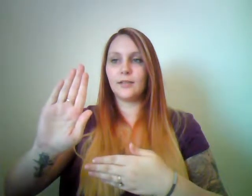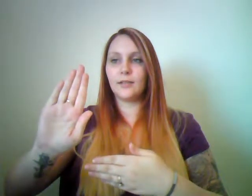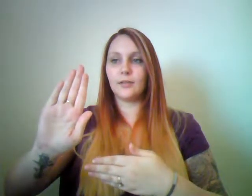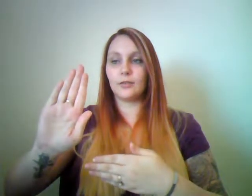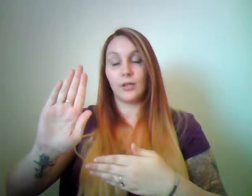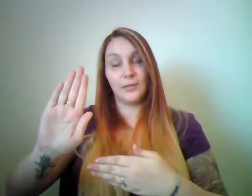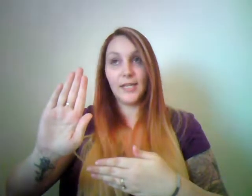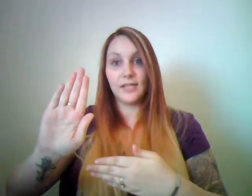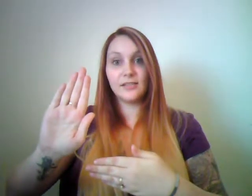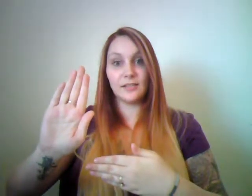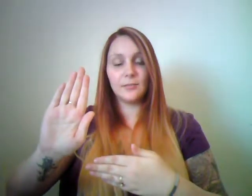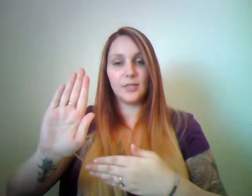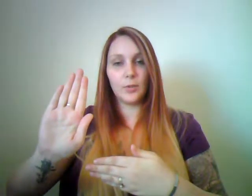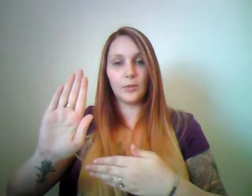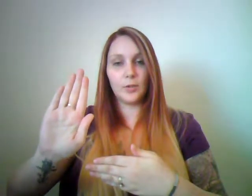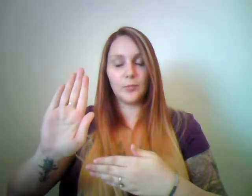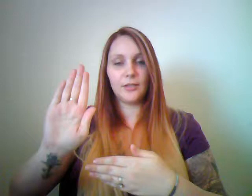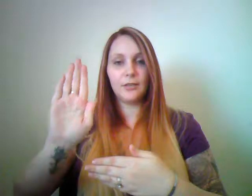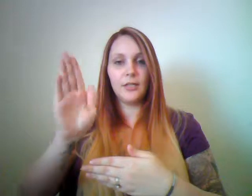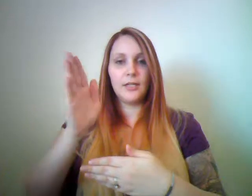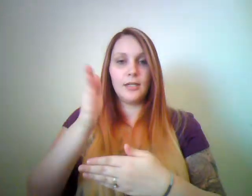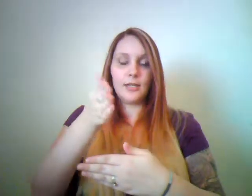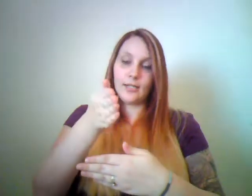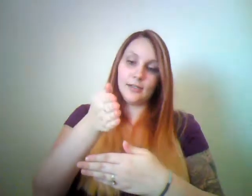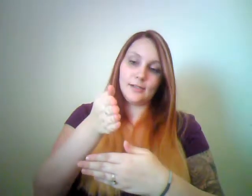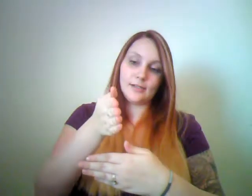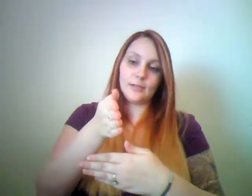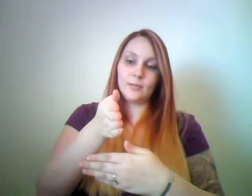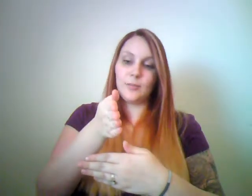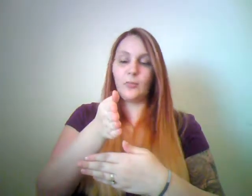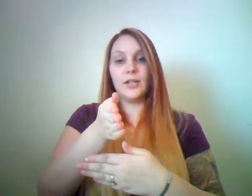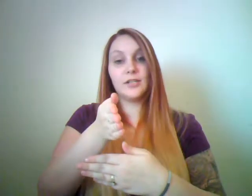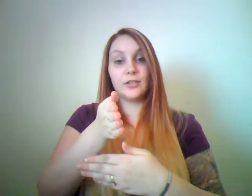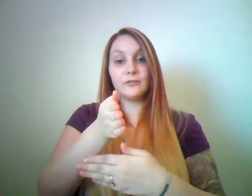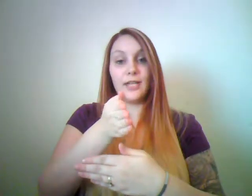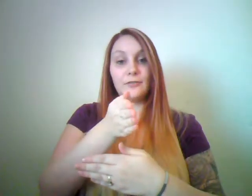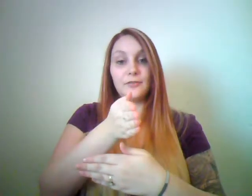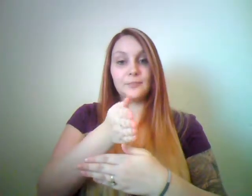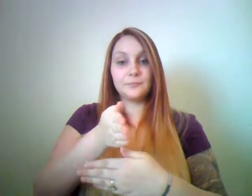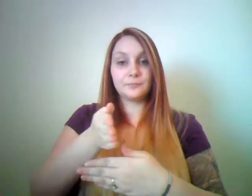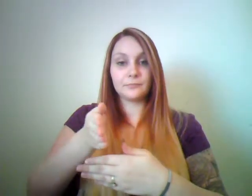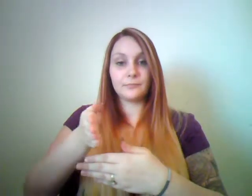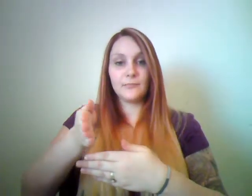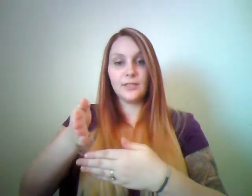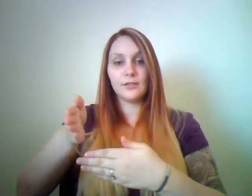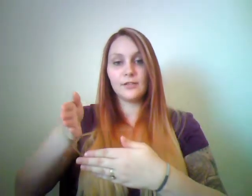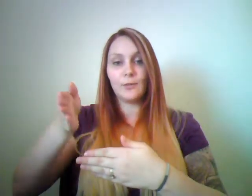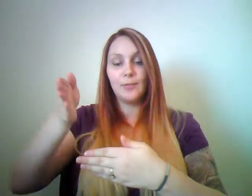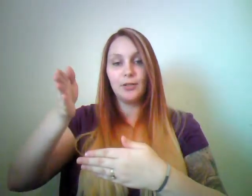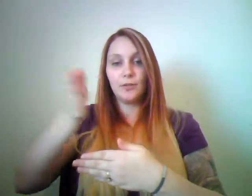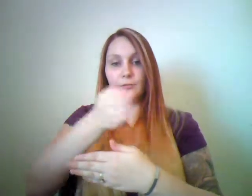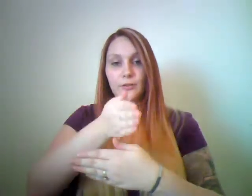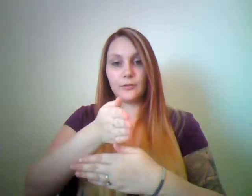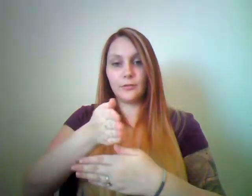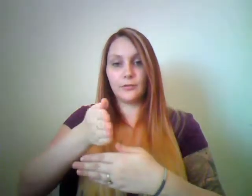Your dominant hand is going to be palm open, and it's going to be pointed to your left. Swipe it over